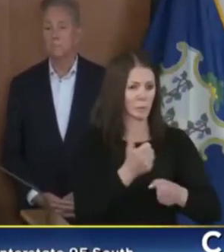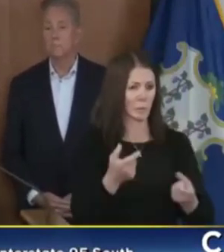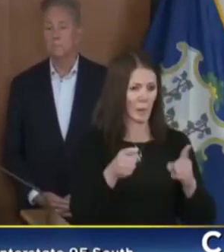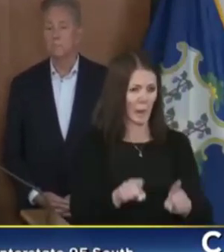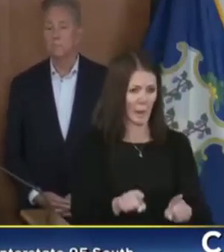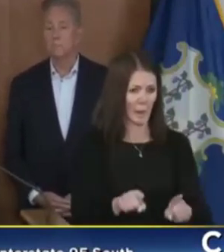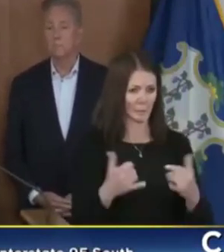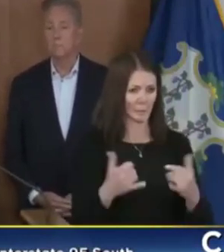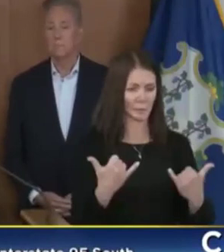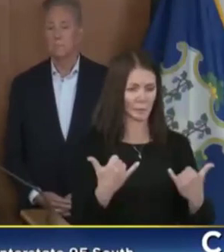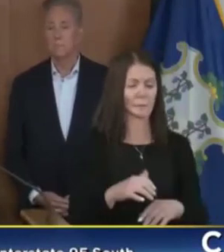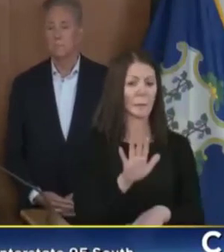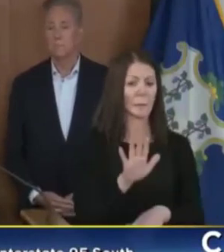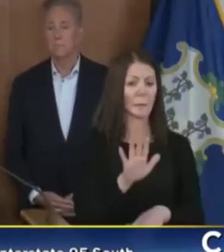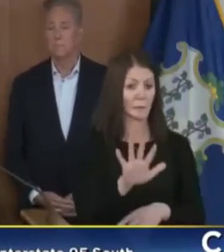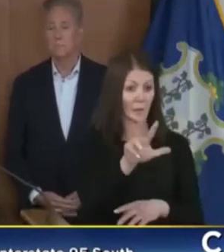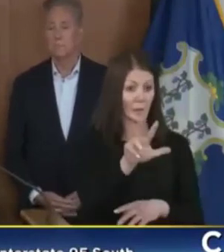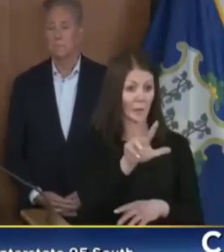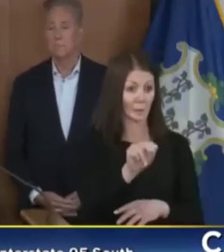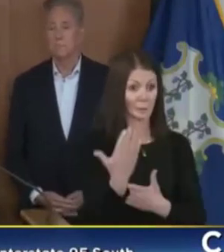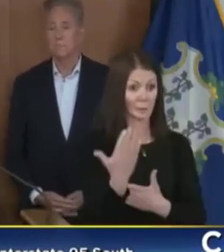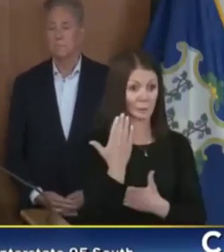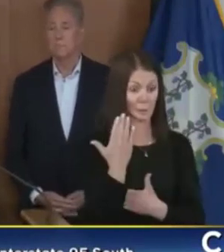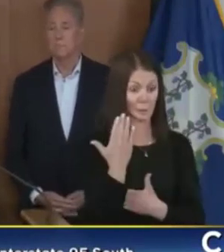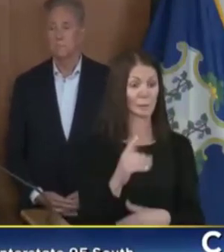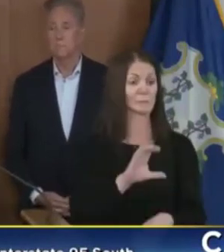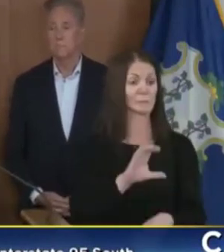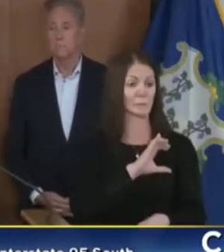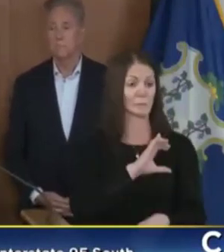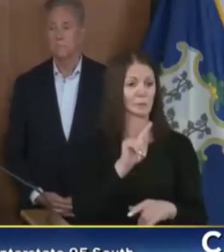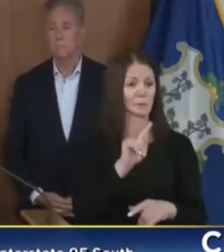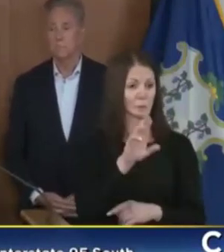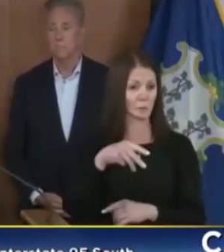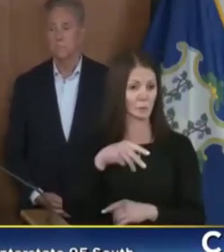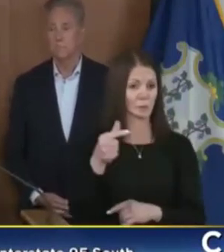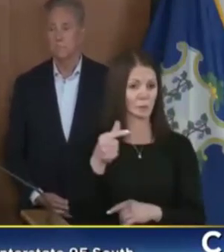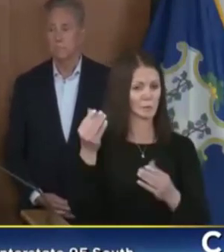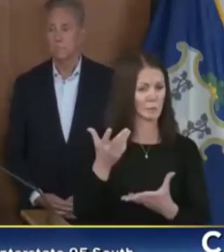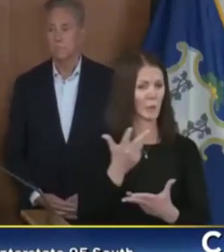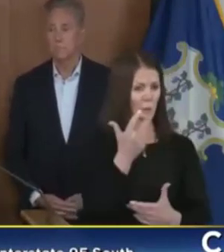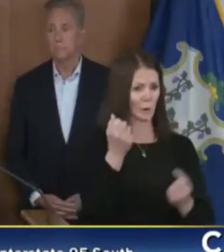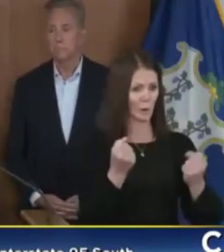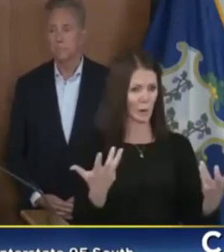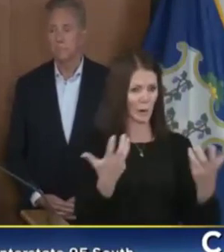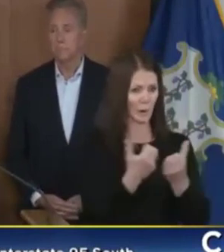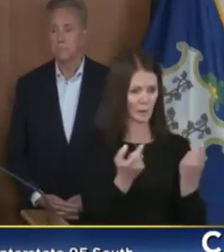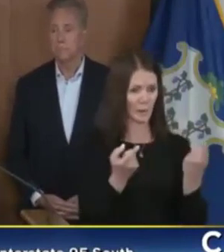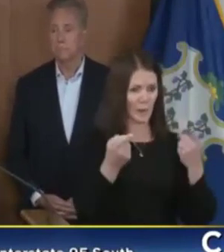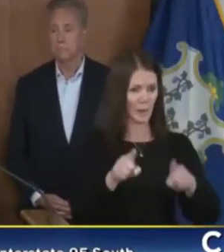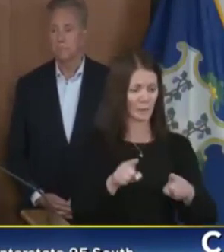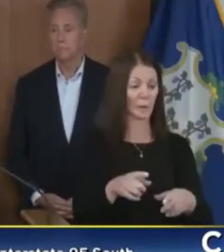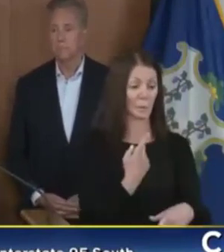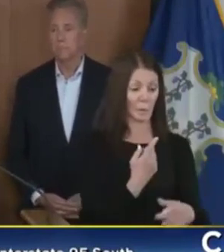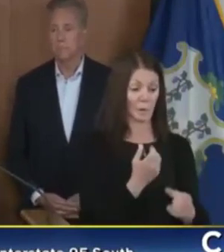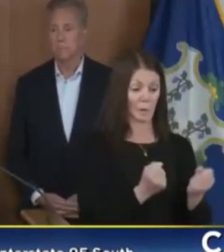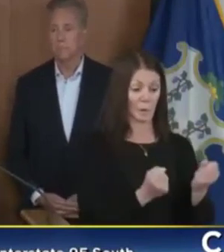about 5:30 this morning, Troop G was made aware of a three-vehicle accident that occurred involving a passenger